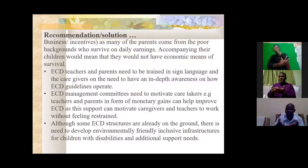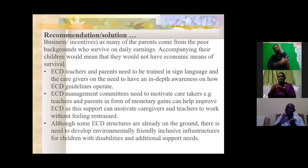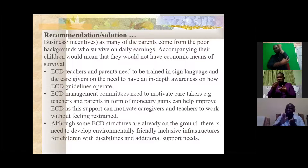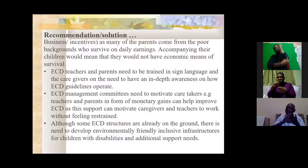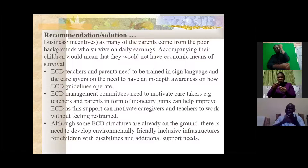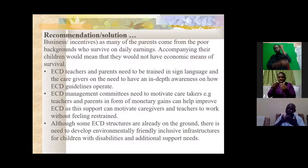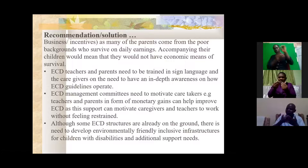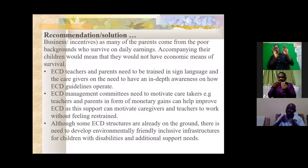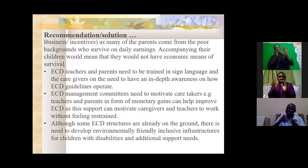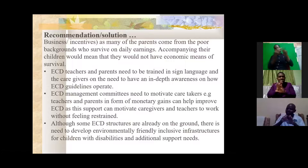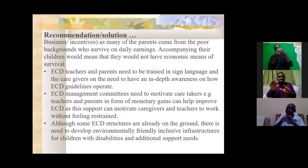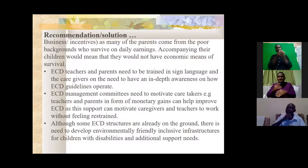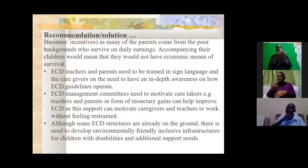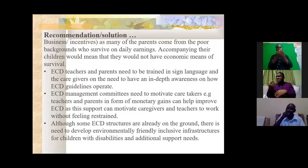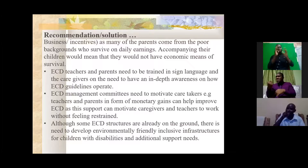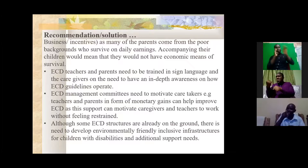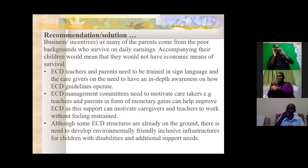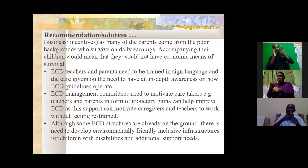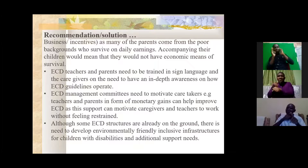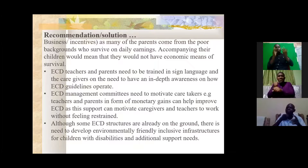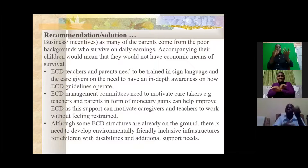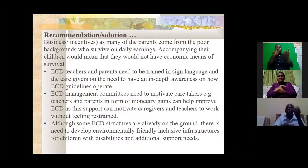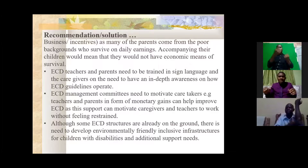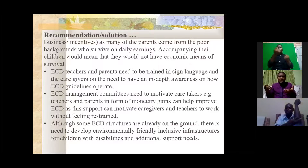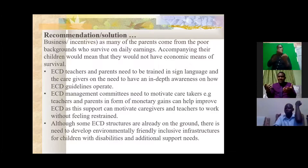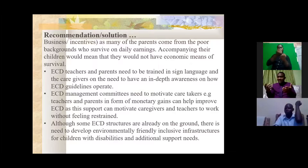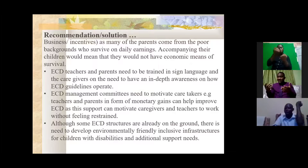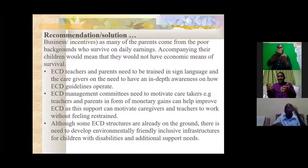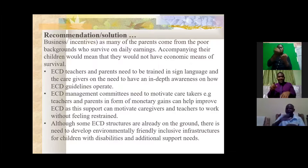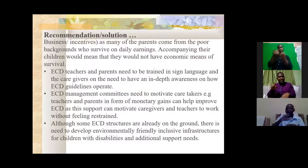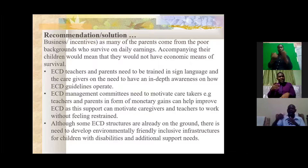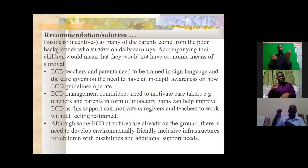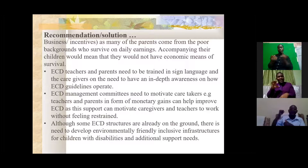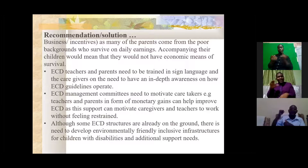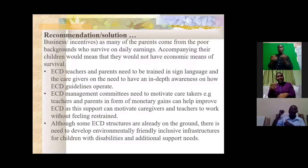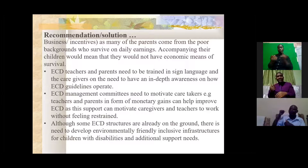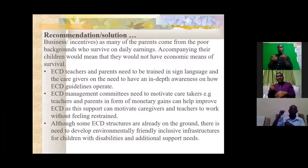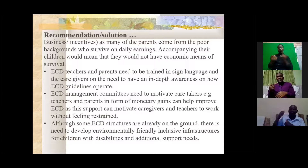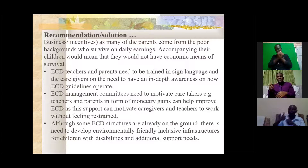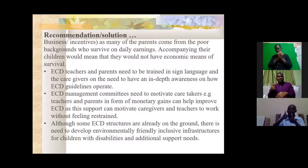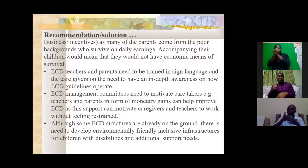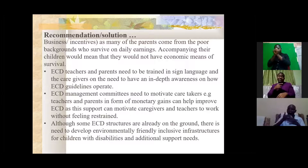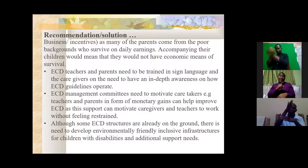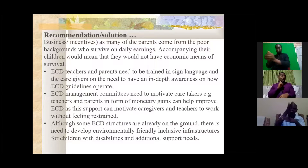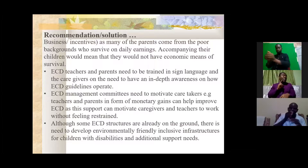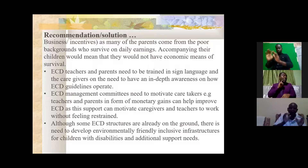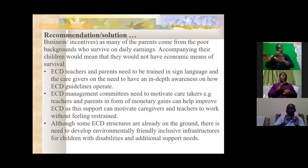families. So those parents need to support as they always accompany their children with